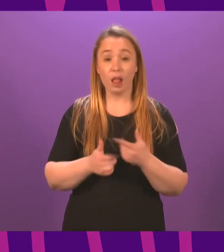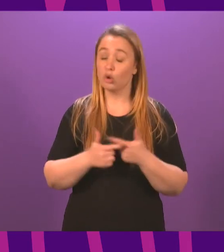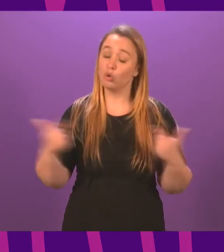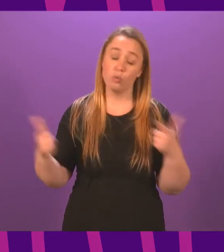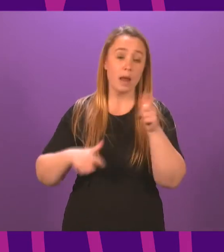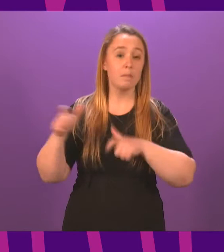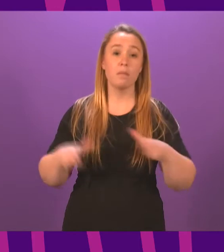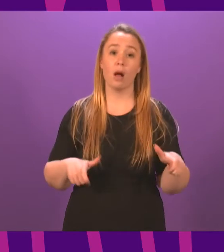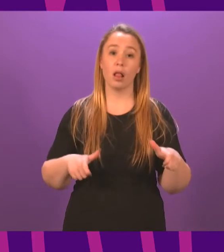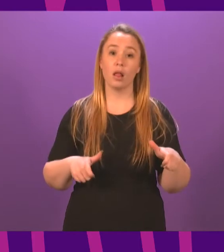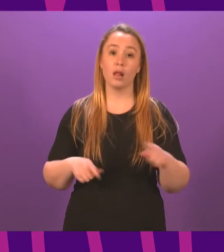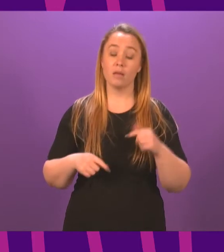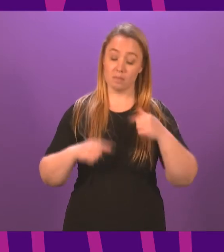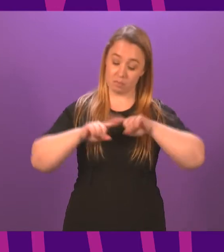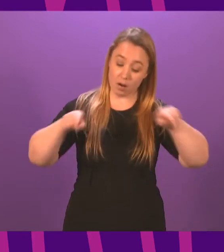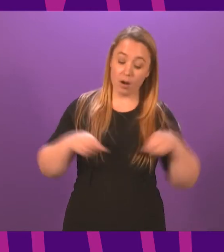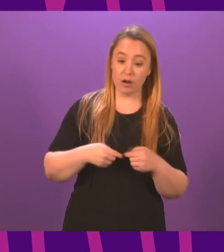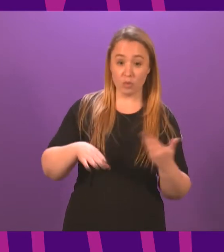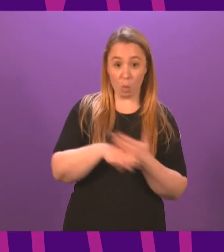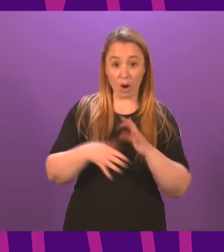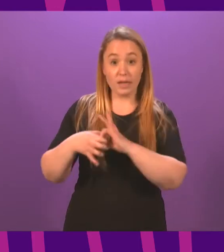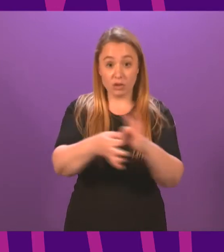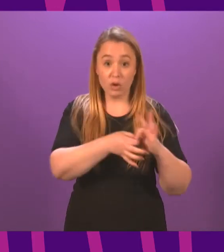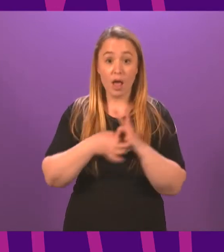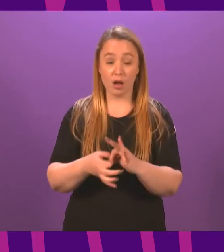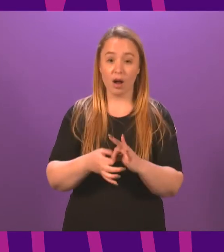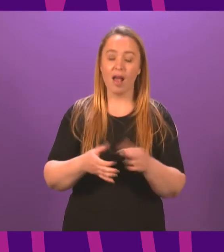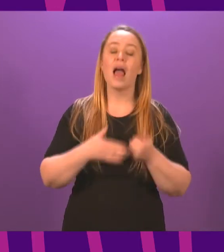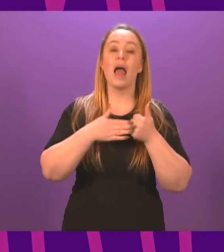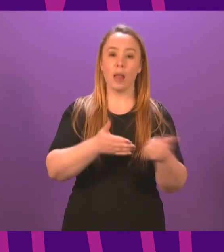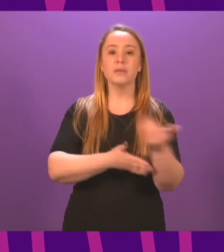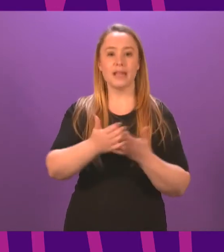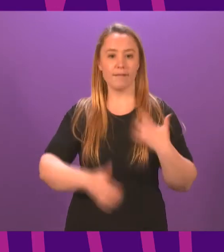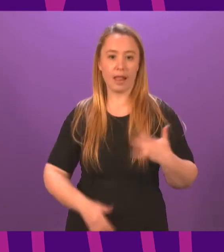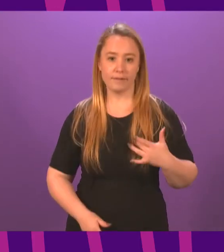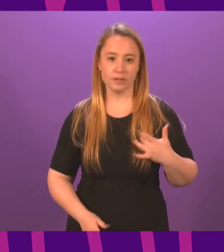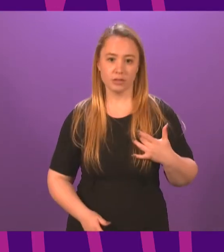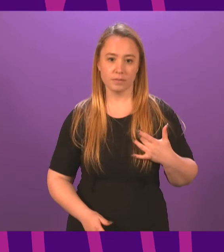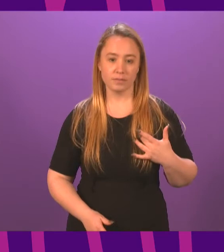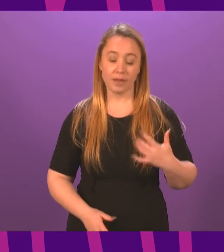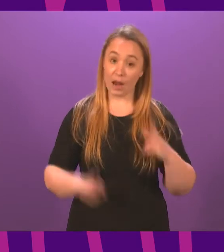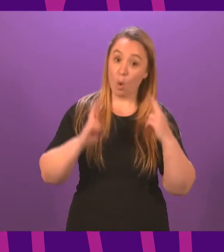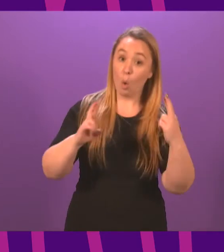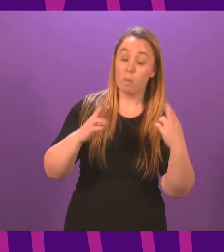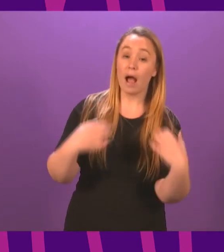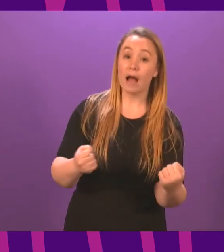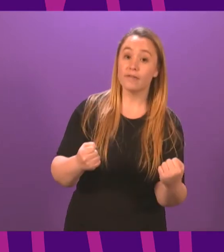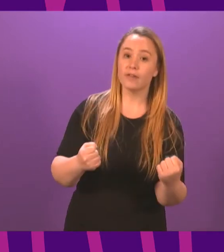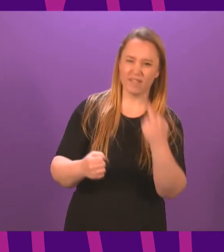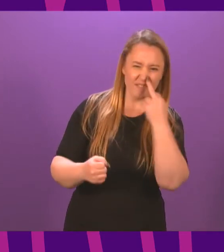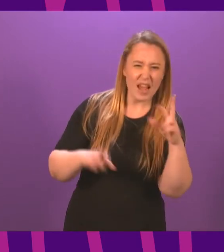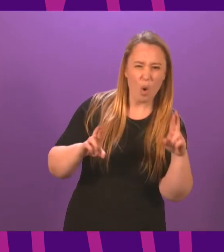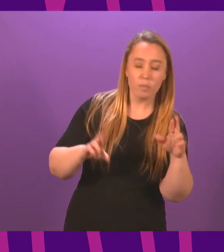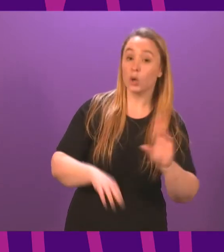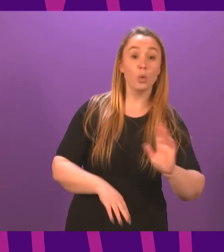our collective efforts are helping to save lives. And we also have hope, not a false hope, but a hope